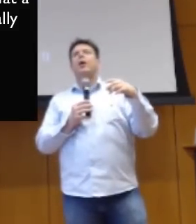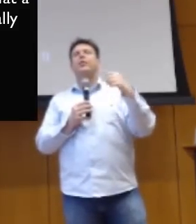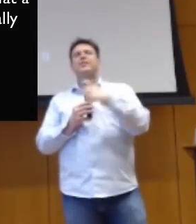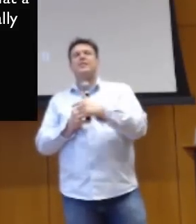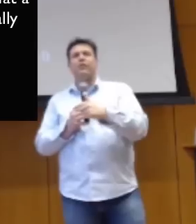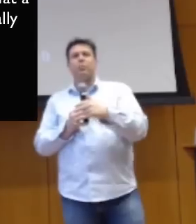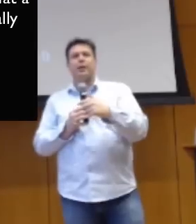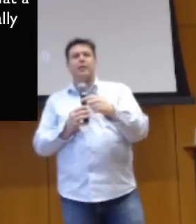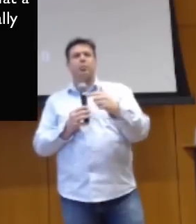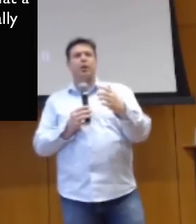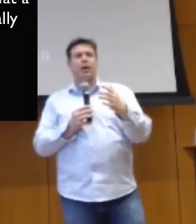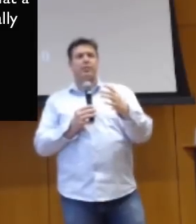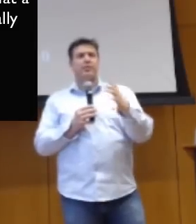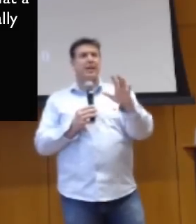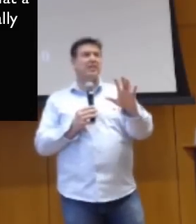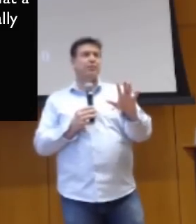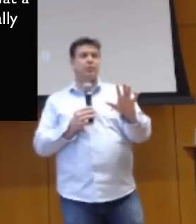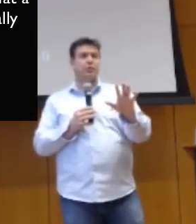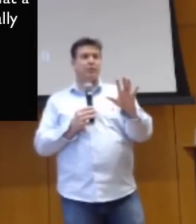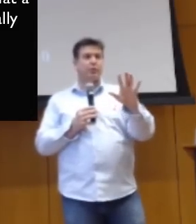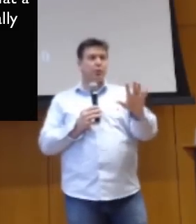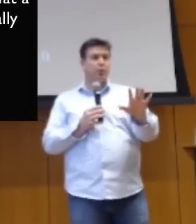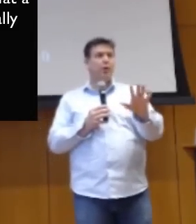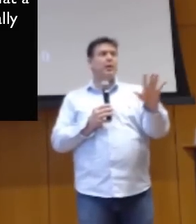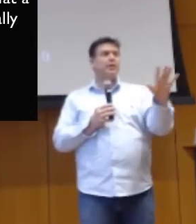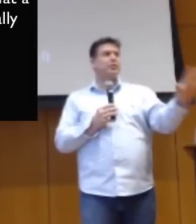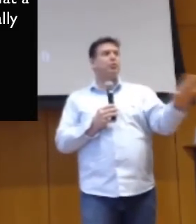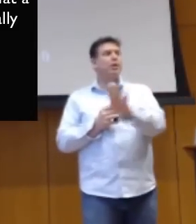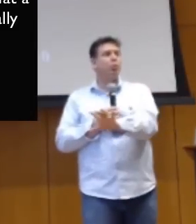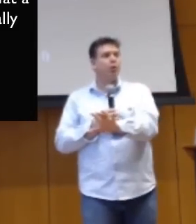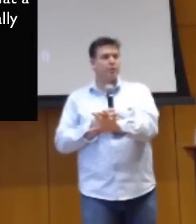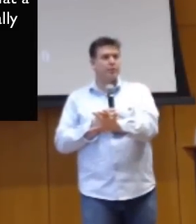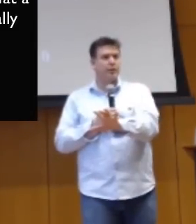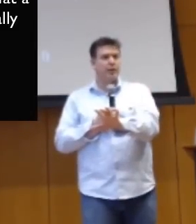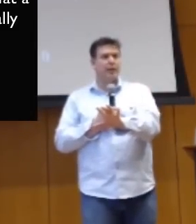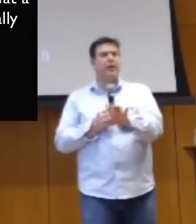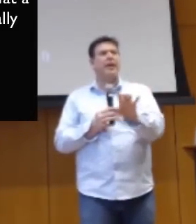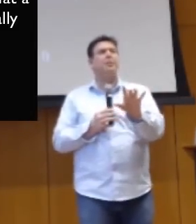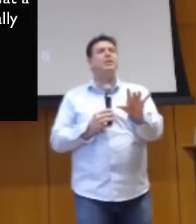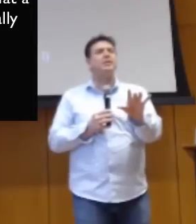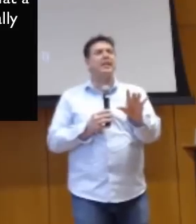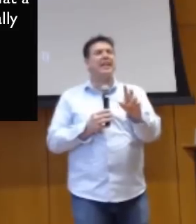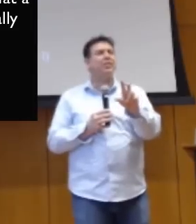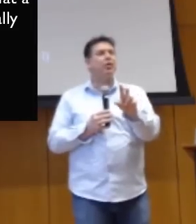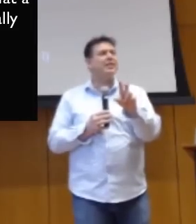This is different because we're talking about the salient features of two discrete words that can be seen in their